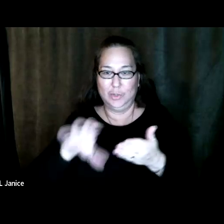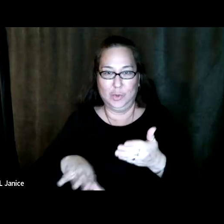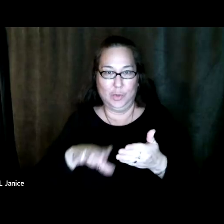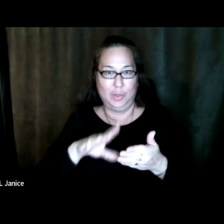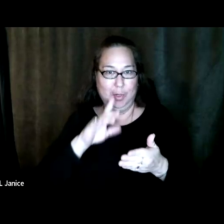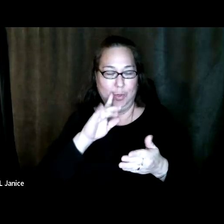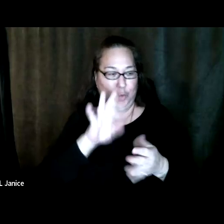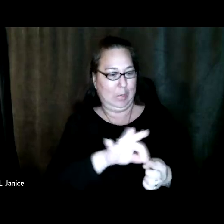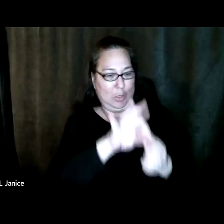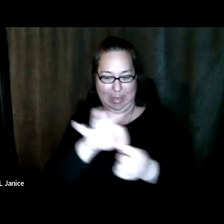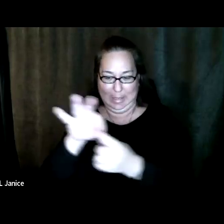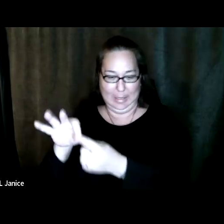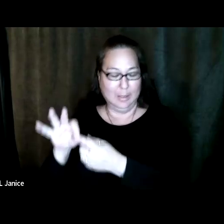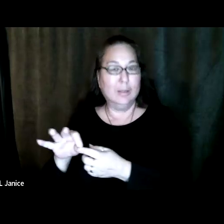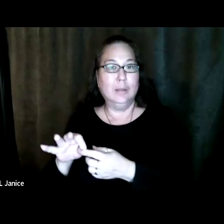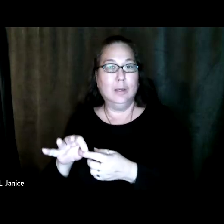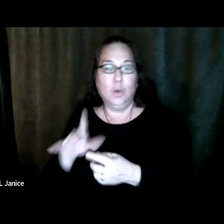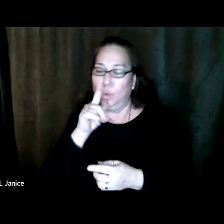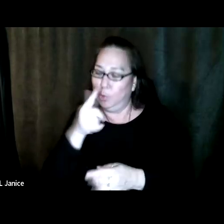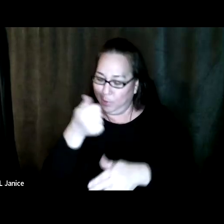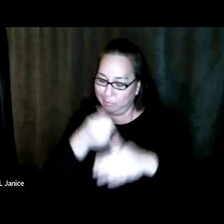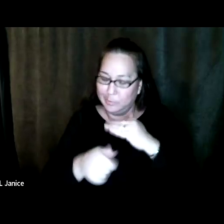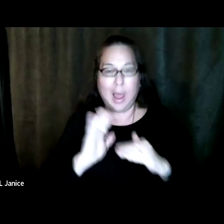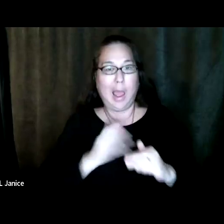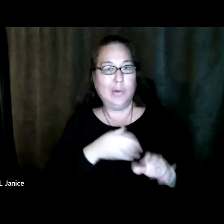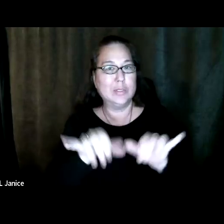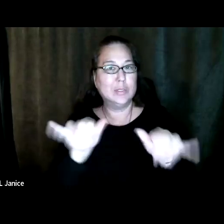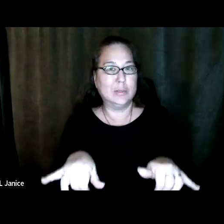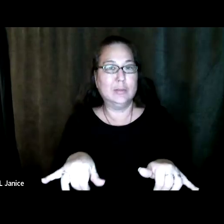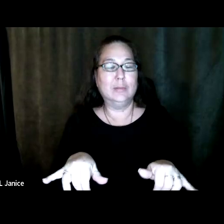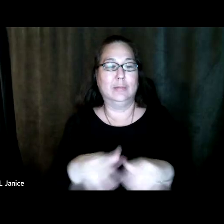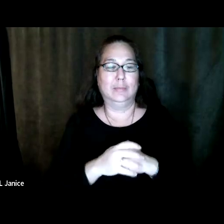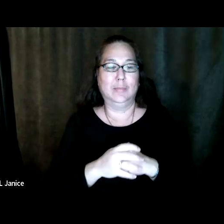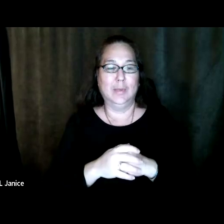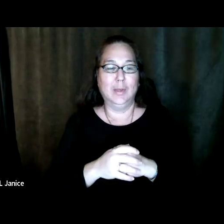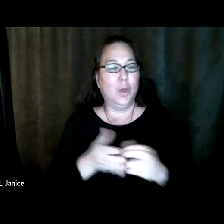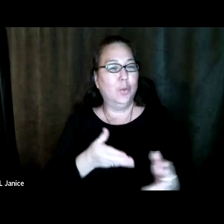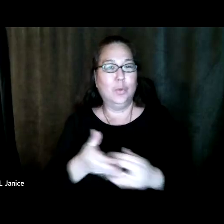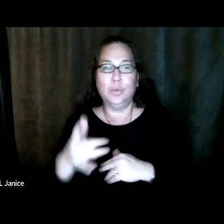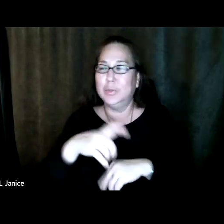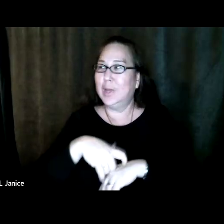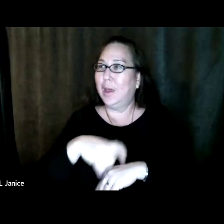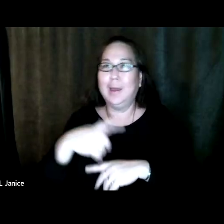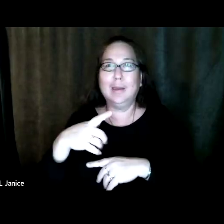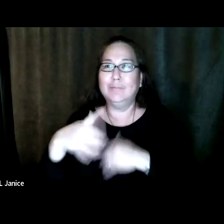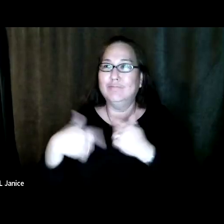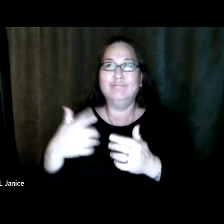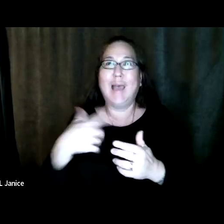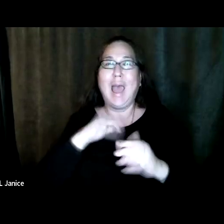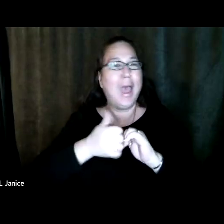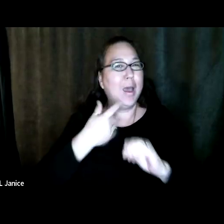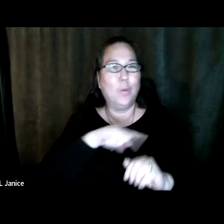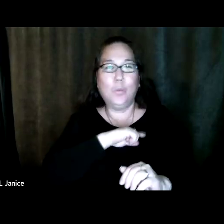of the system is to, over the course of time, figure out how do we create